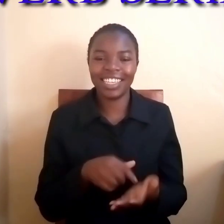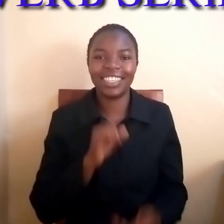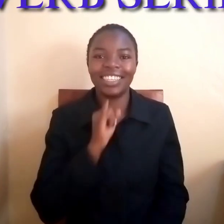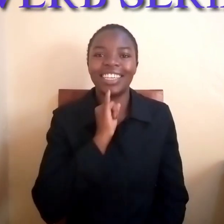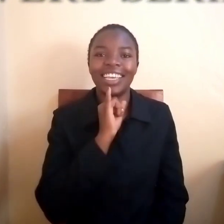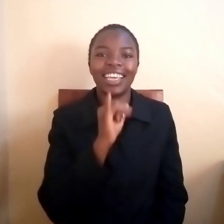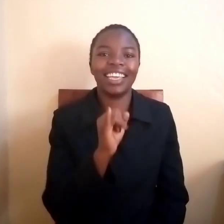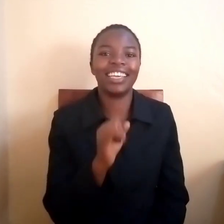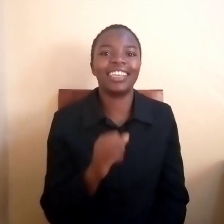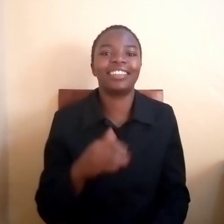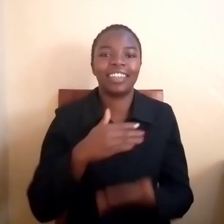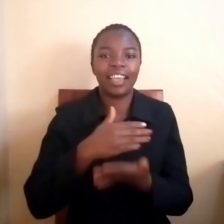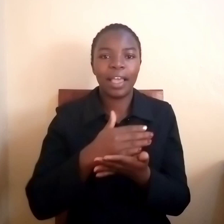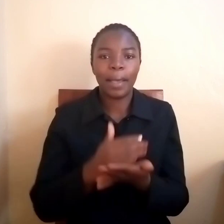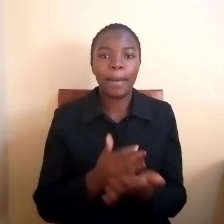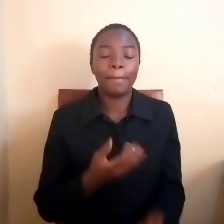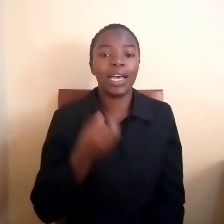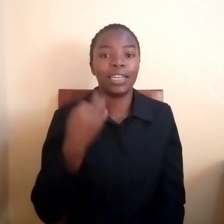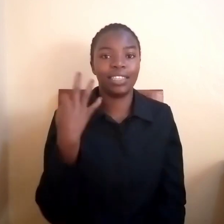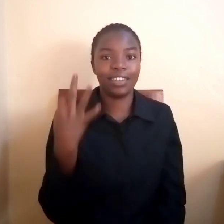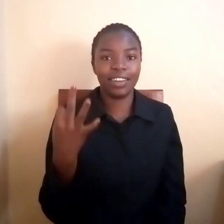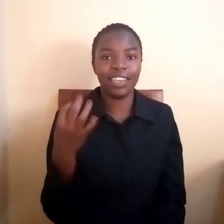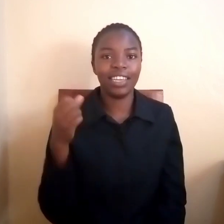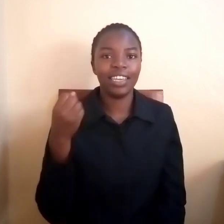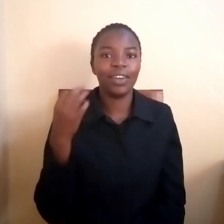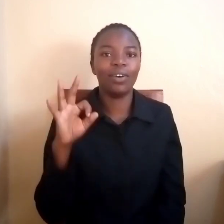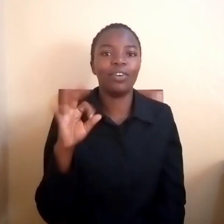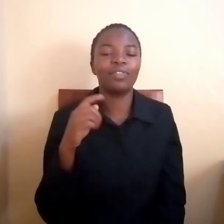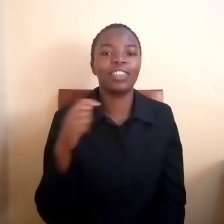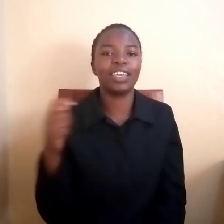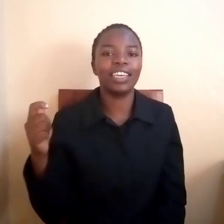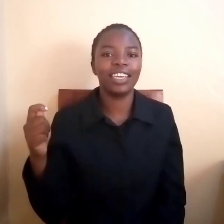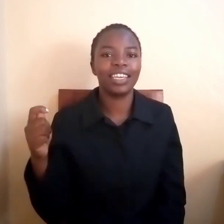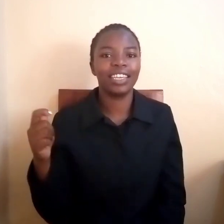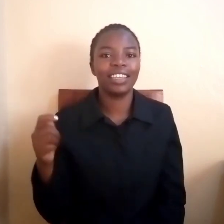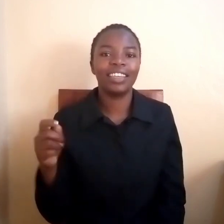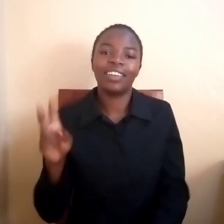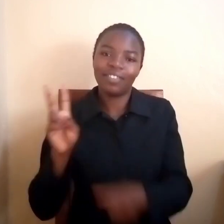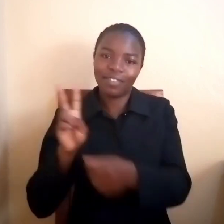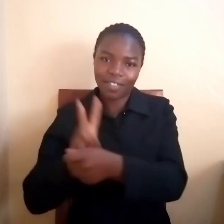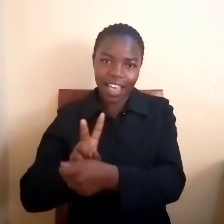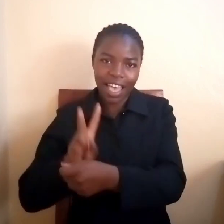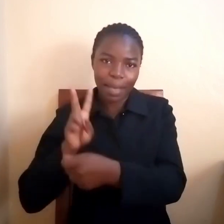this is part 3 of the verb